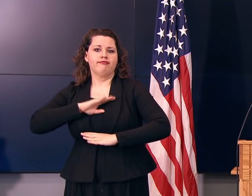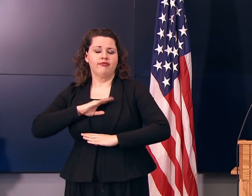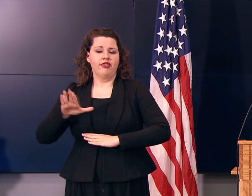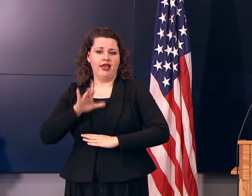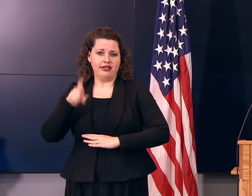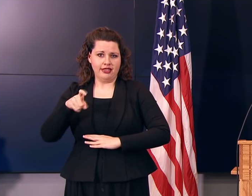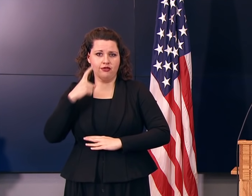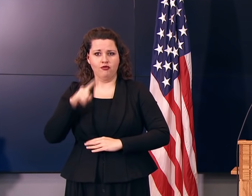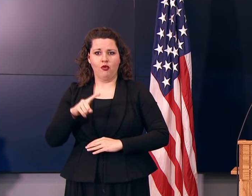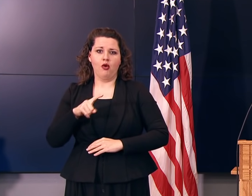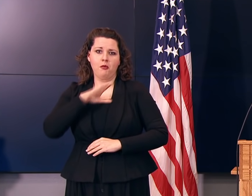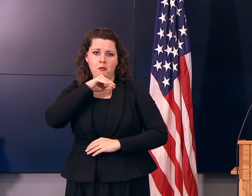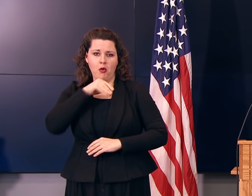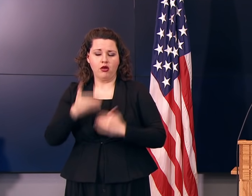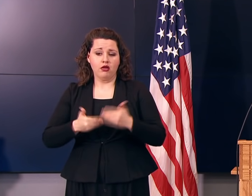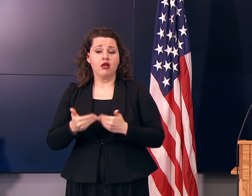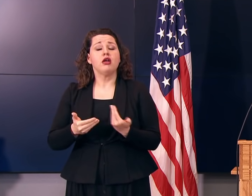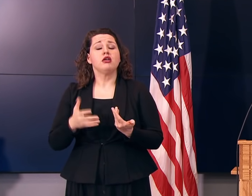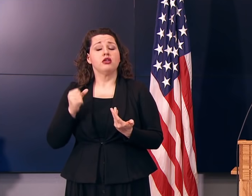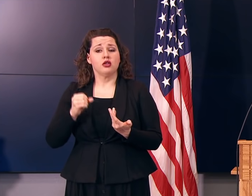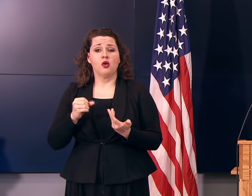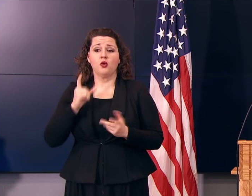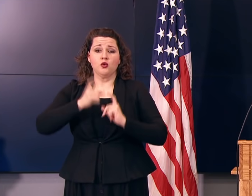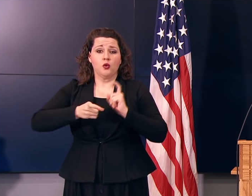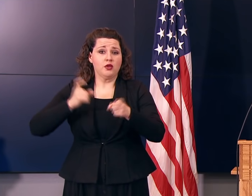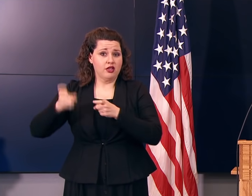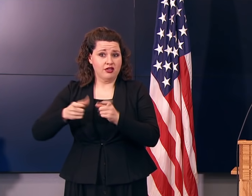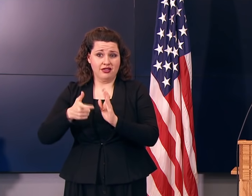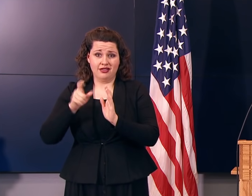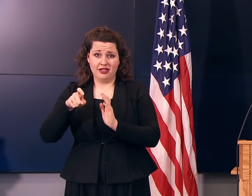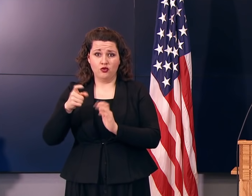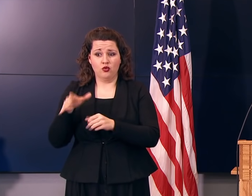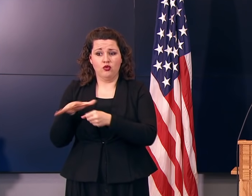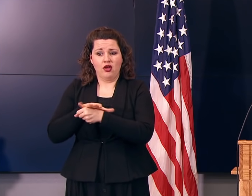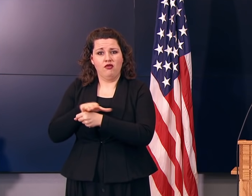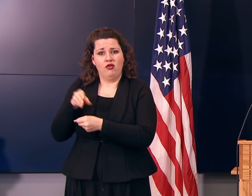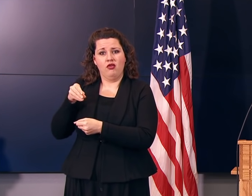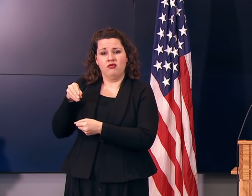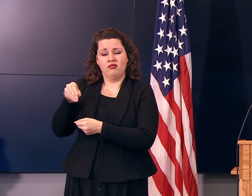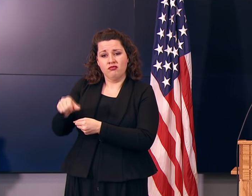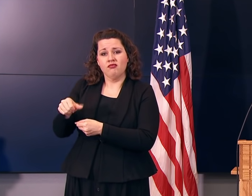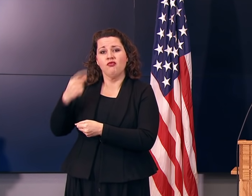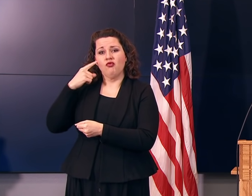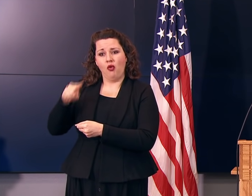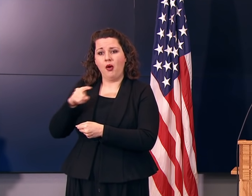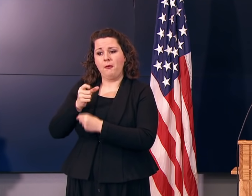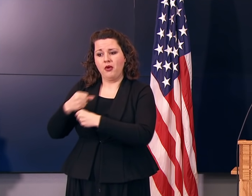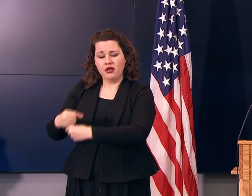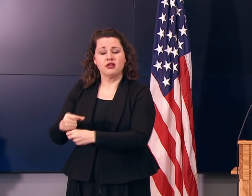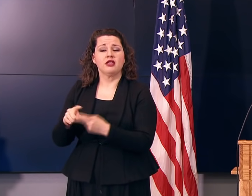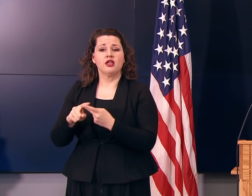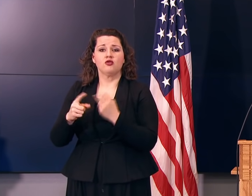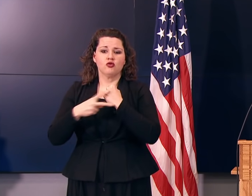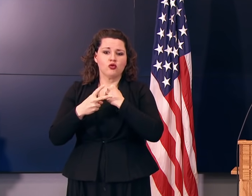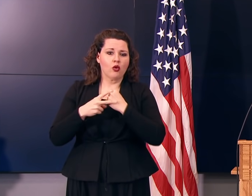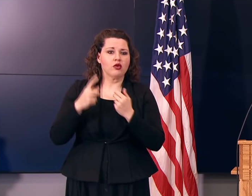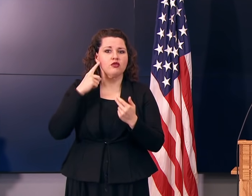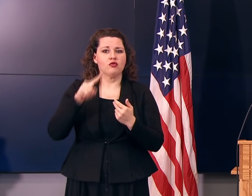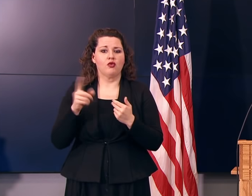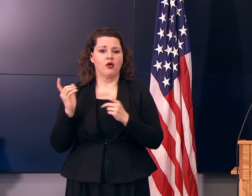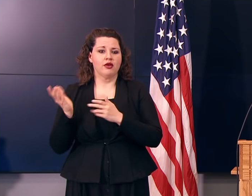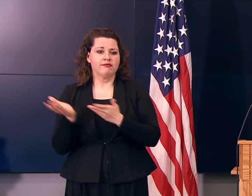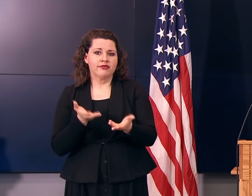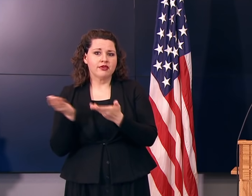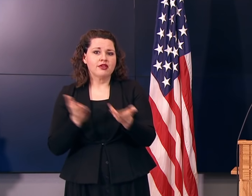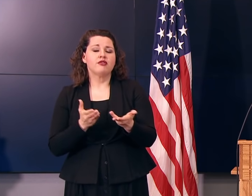help too. So donations are needed to cover the cost of processing, storage, and delivery of the pork to food banks and pantries.